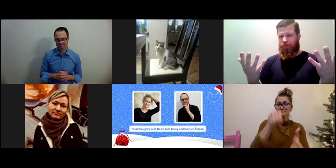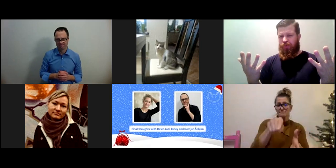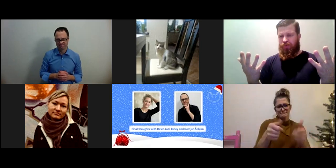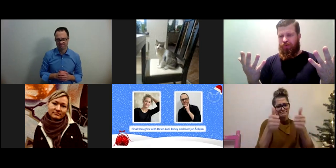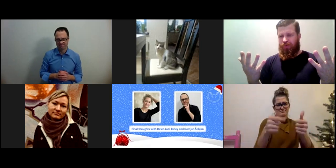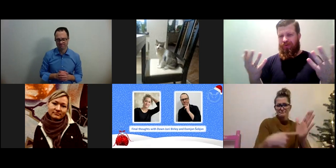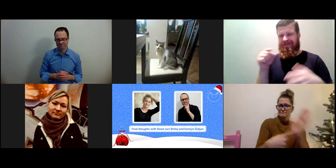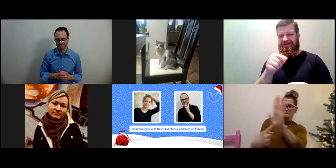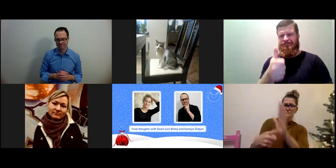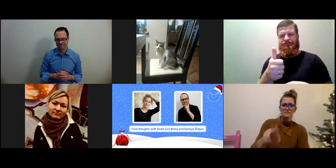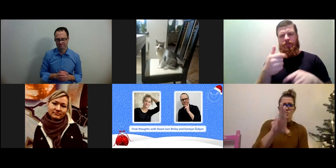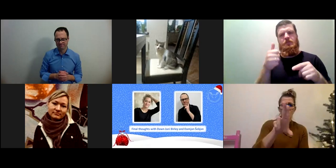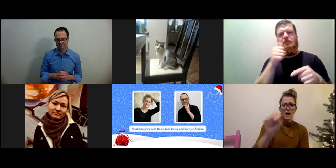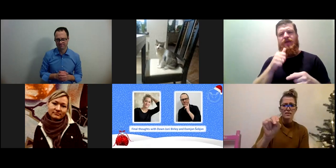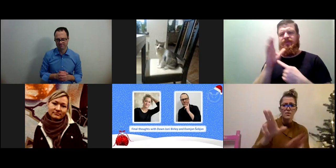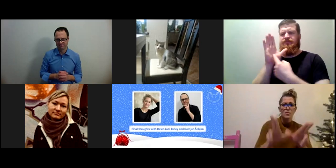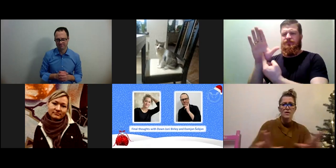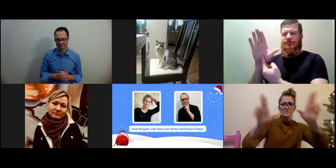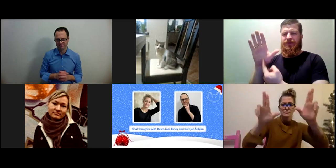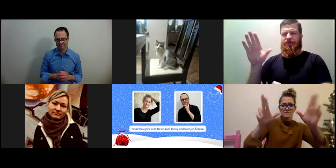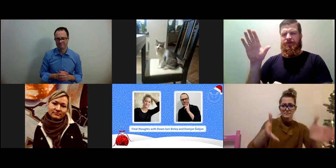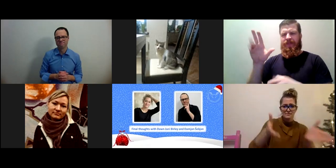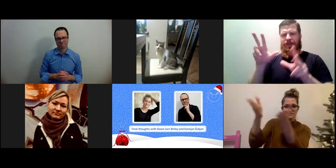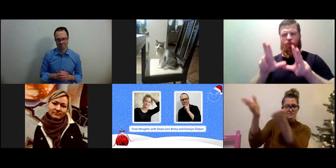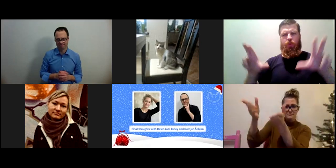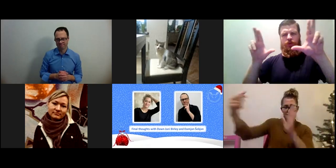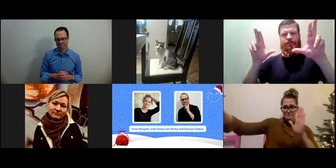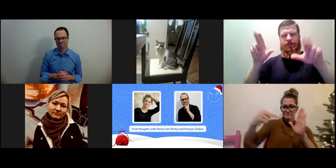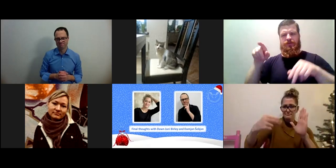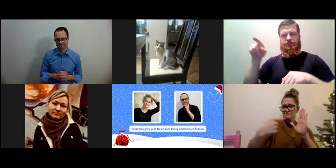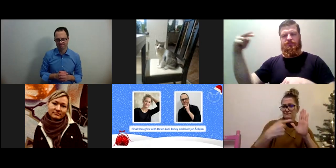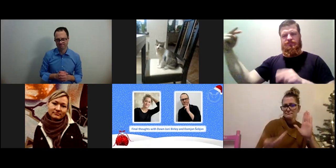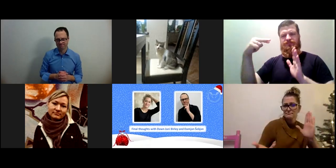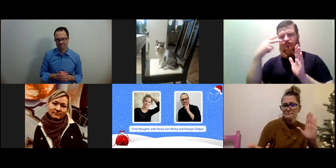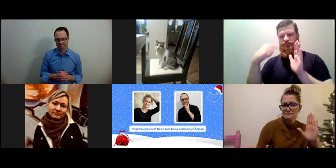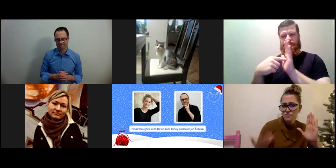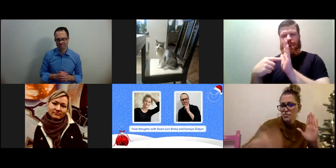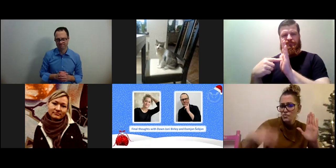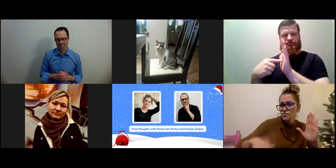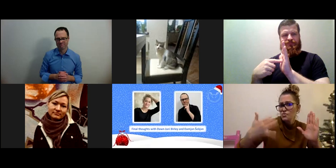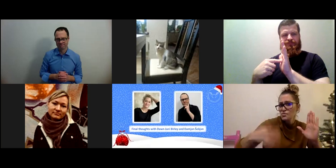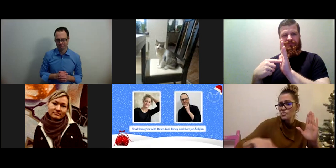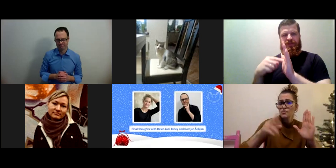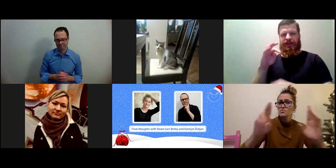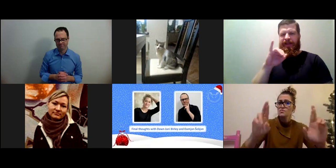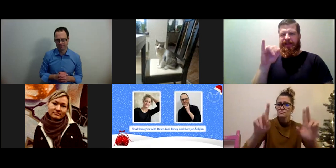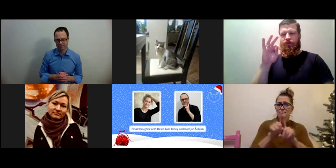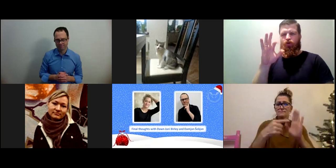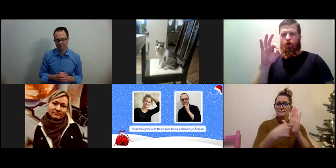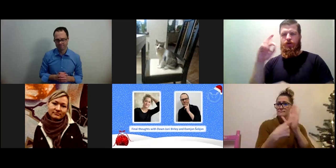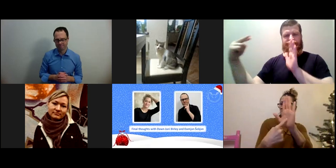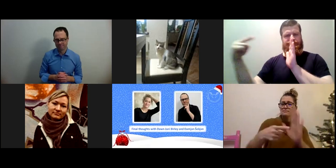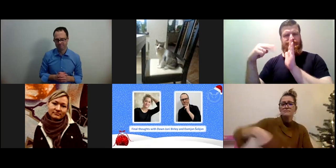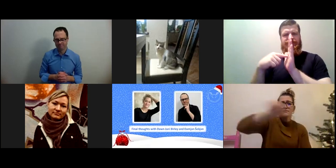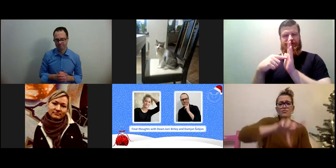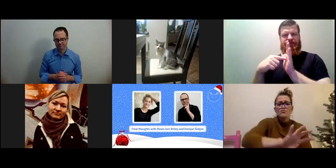actual sign language, our language, it's great to be able to show this to the UN and say, look at, show them what's